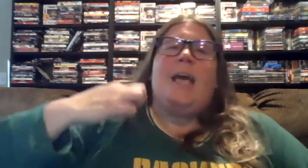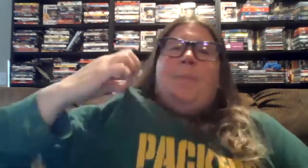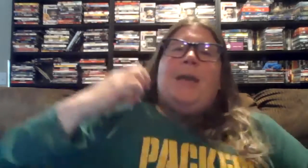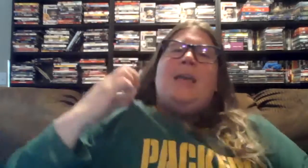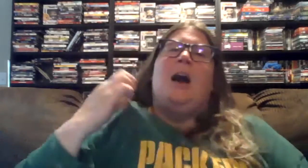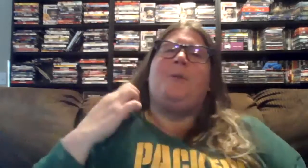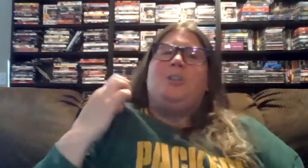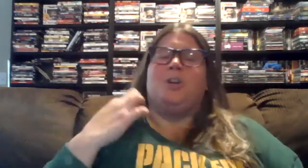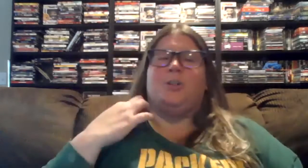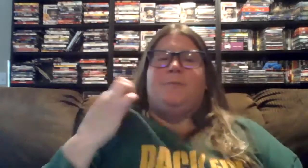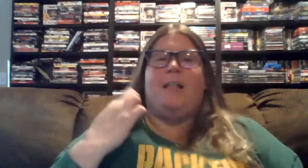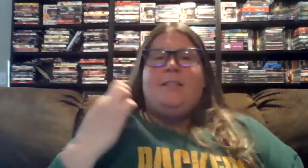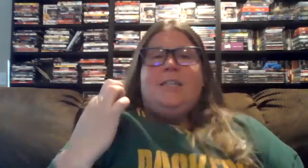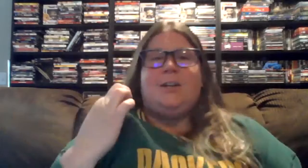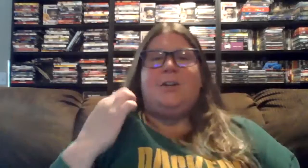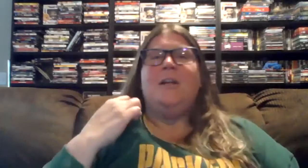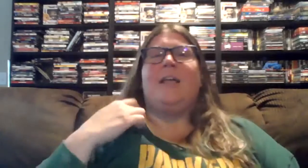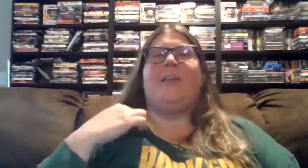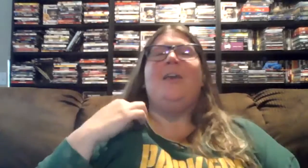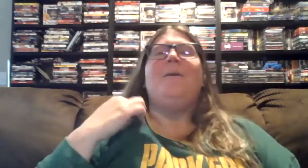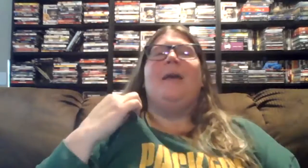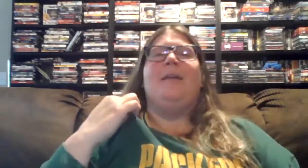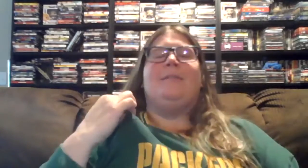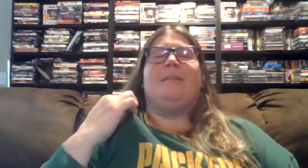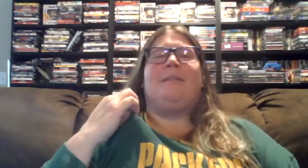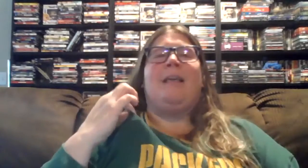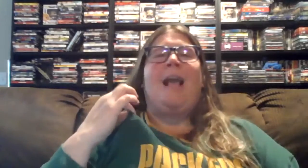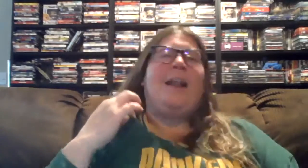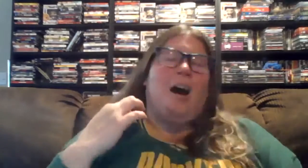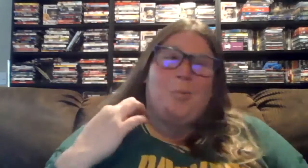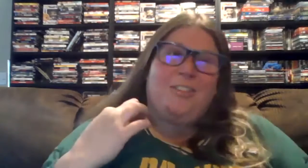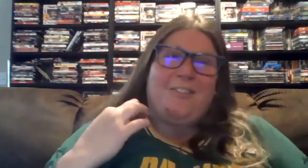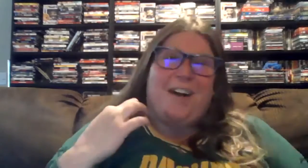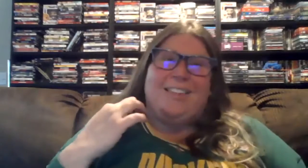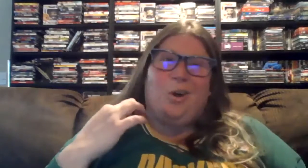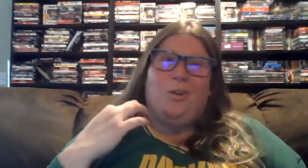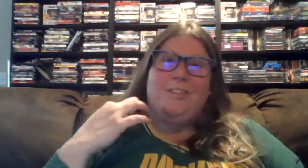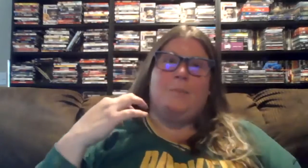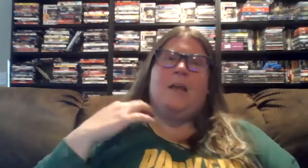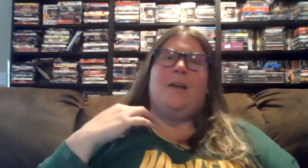like picking up your shirt. Volunteer, like it's kind of almost like voluntold sometimes,